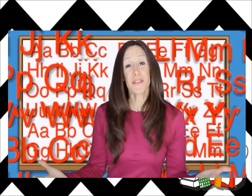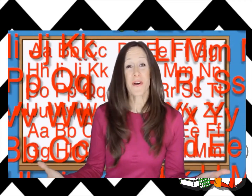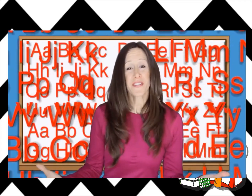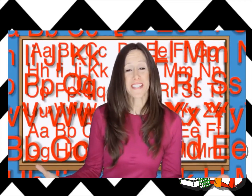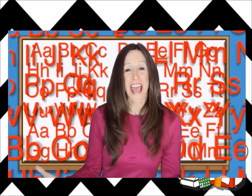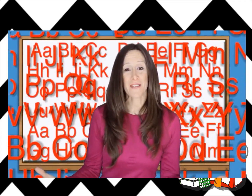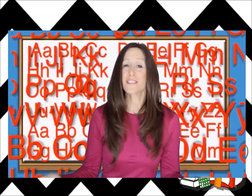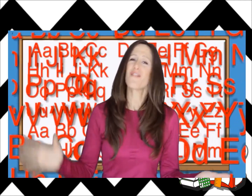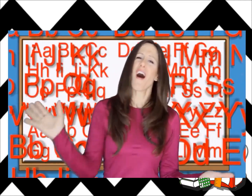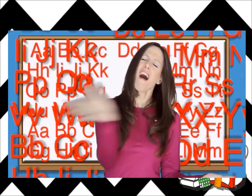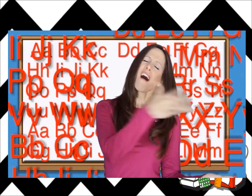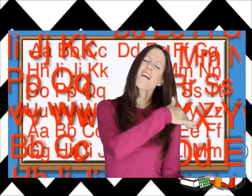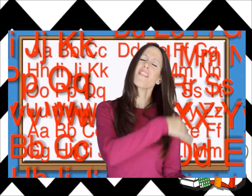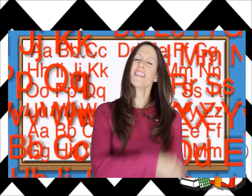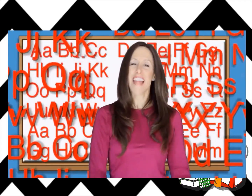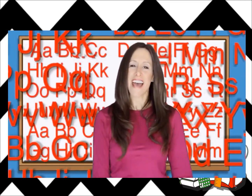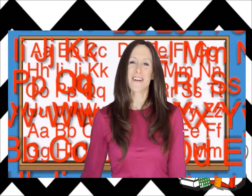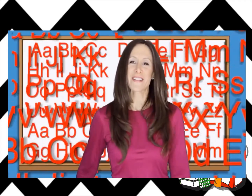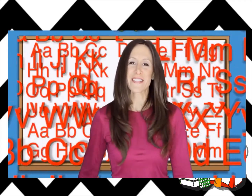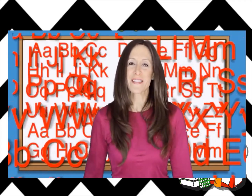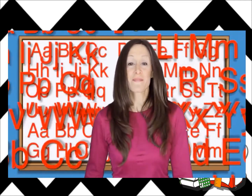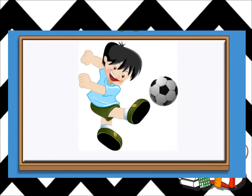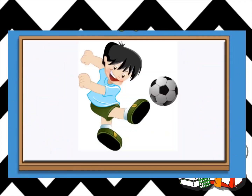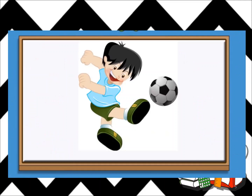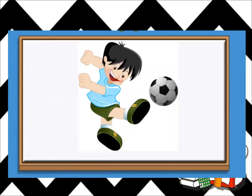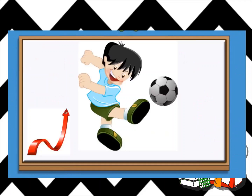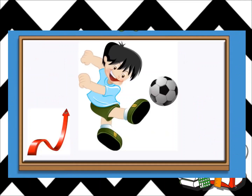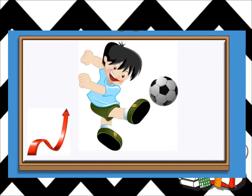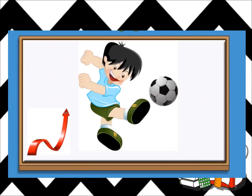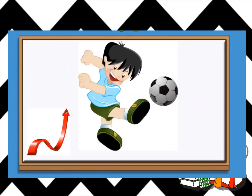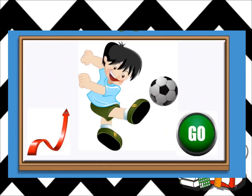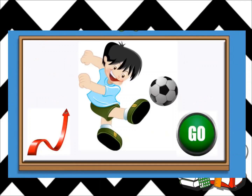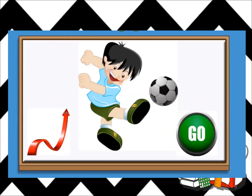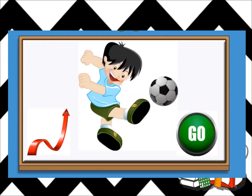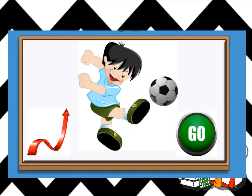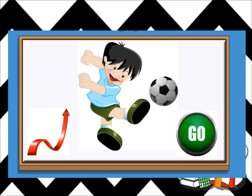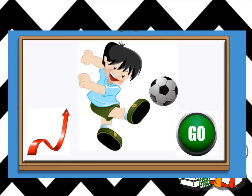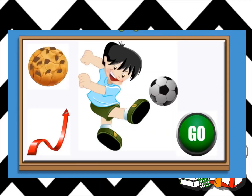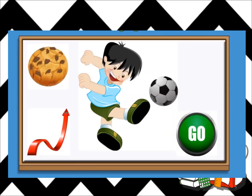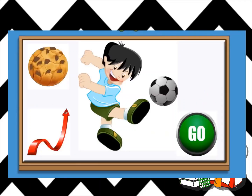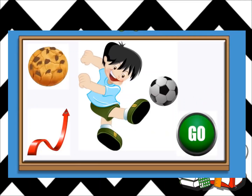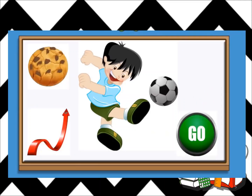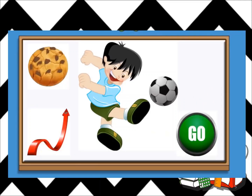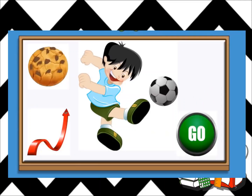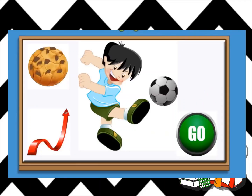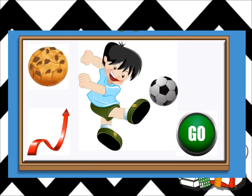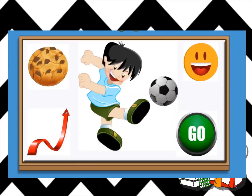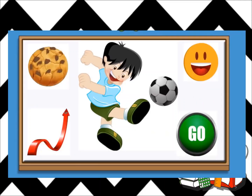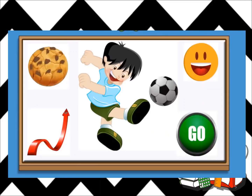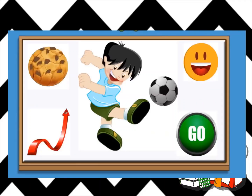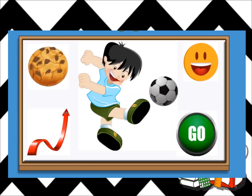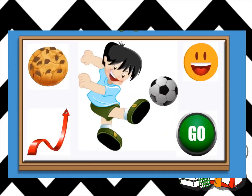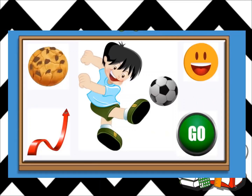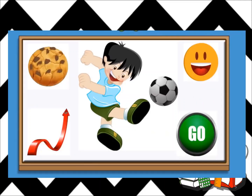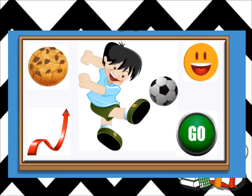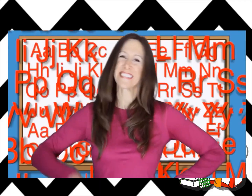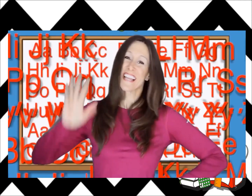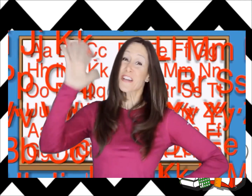Now you know the sounds of all the letters. Practice with me and you'll get